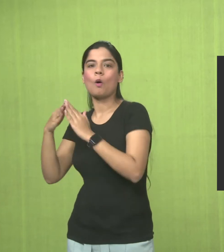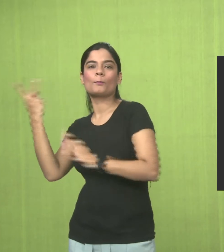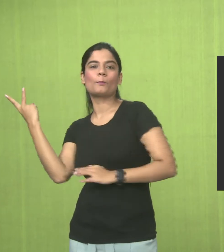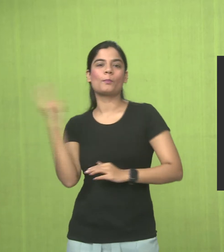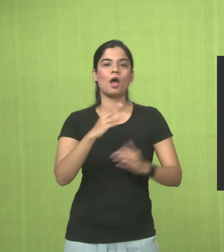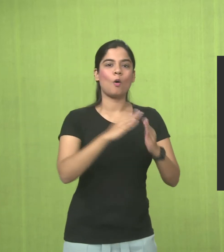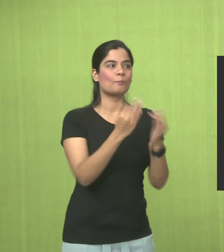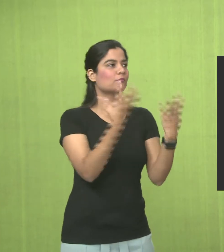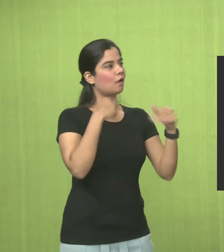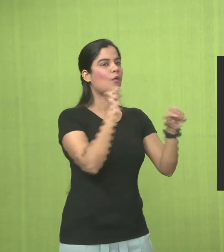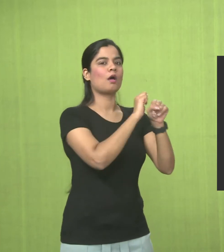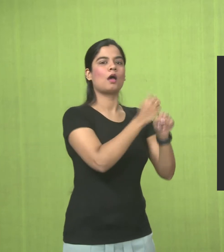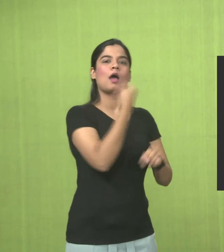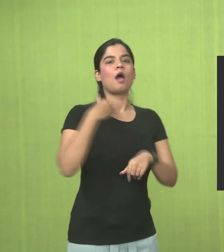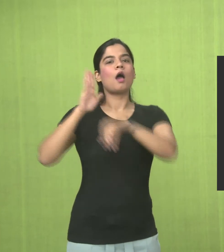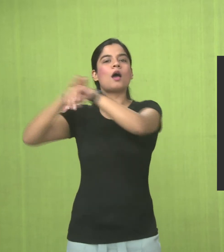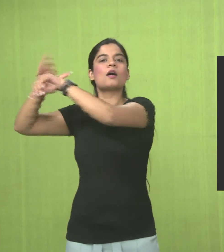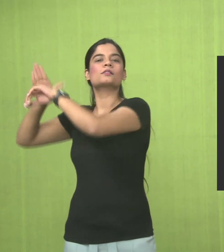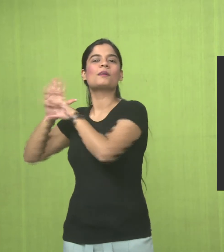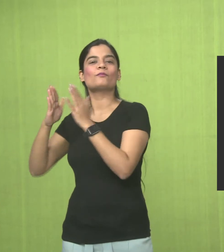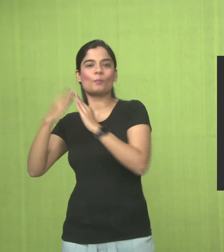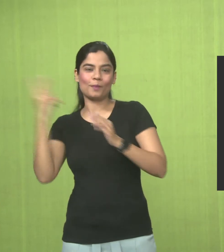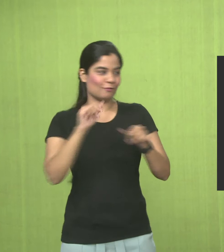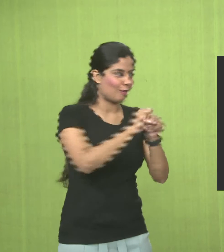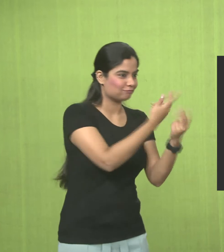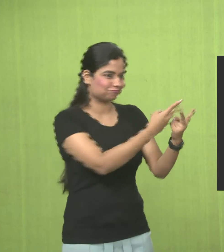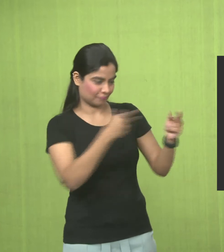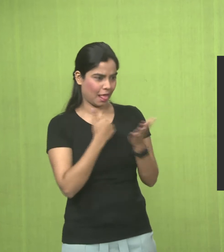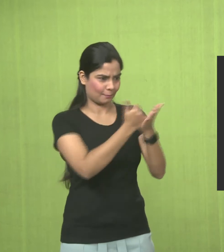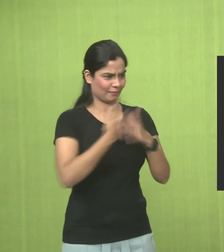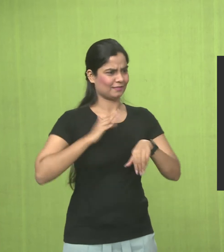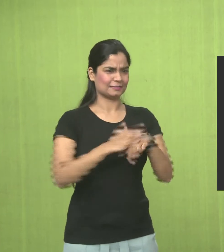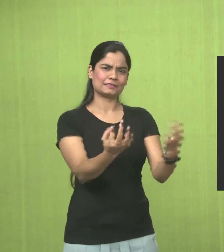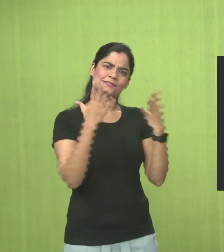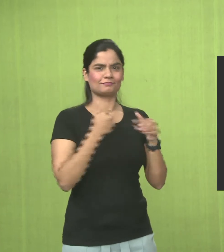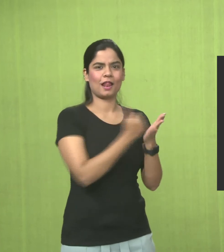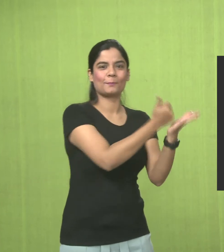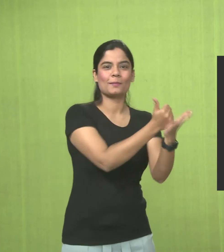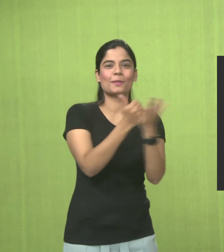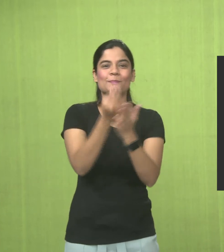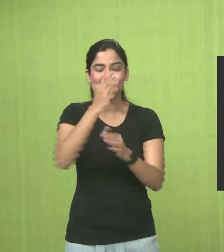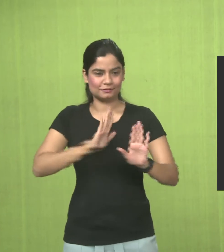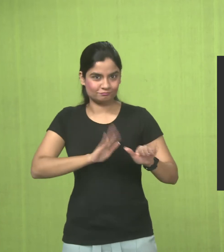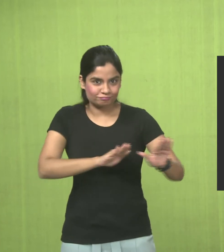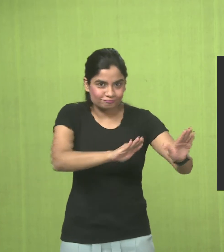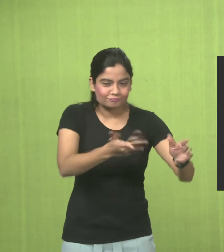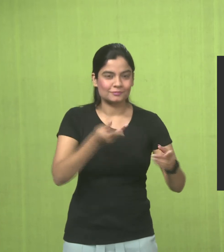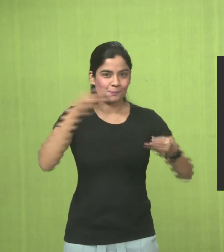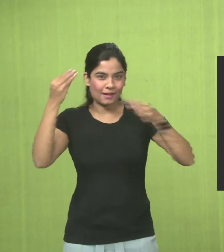do it. And if I go out and I see a beautiful embroidery, I come back home and I make the same embroidery myself. So